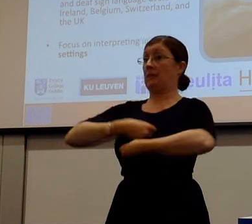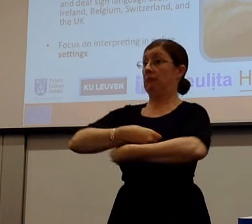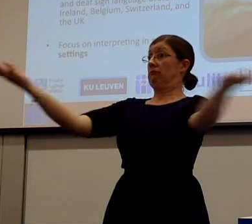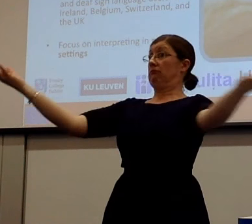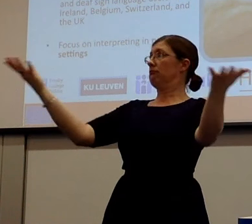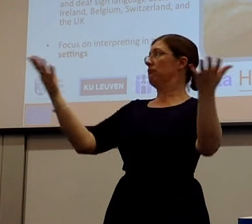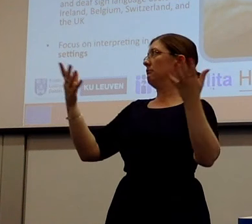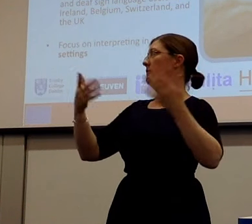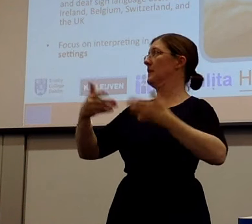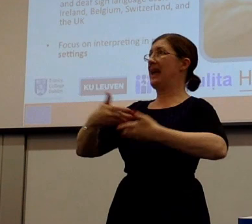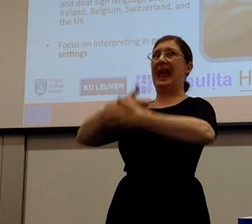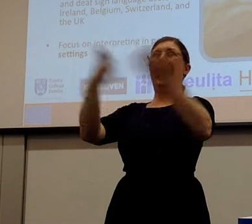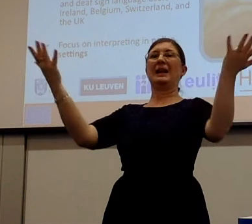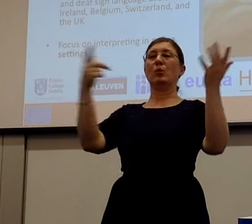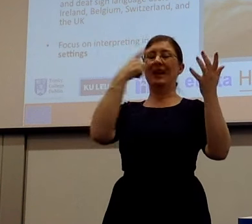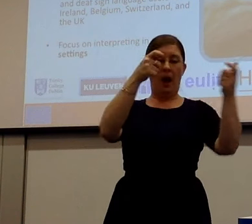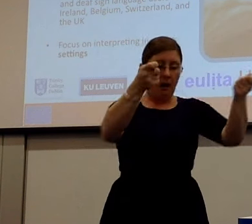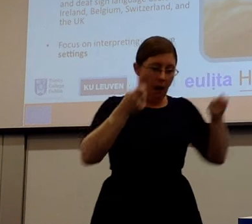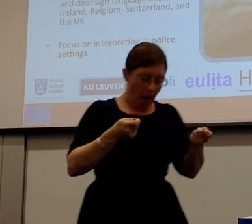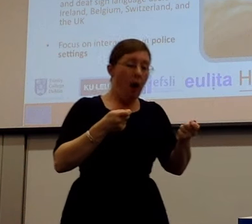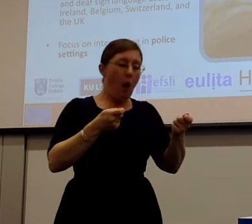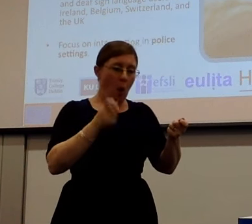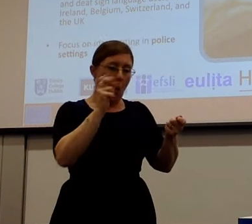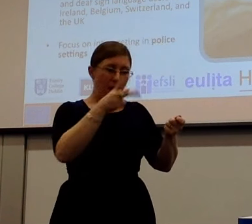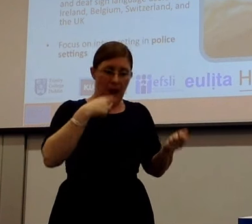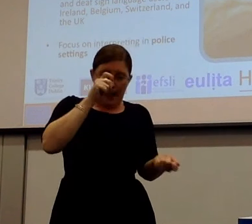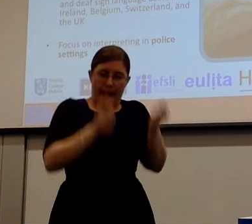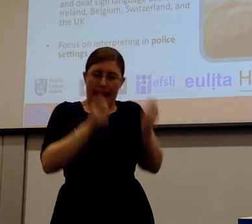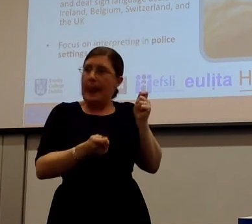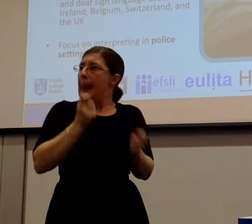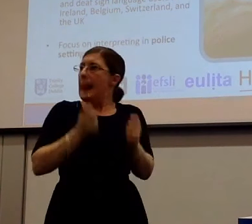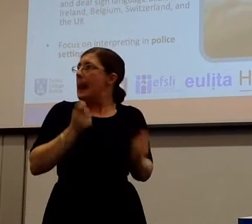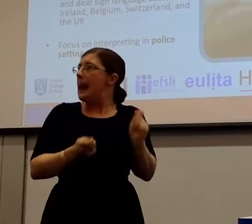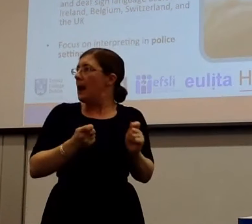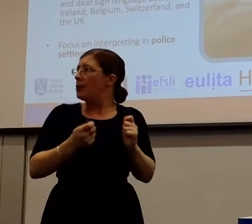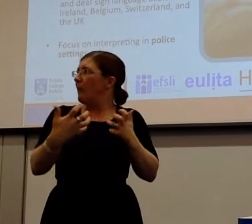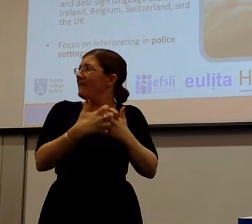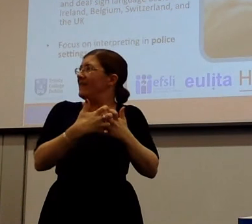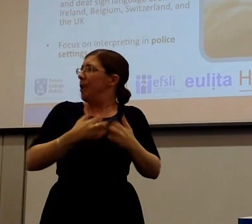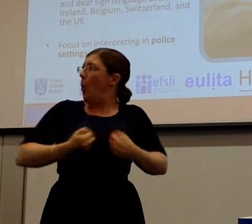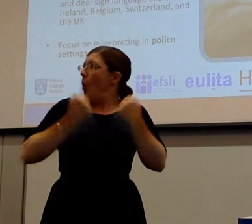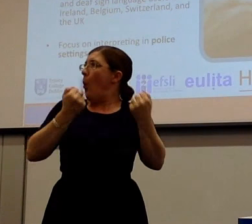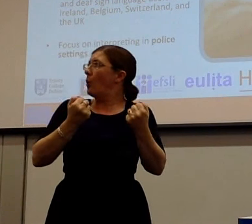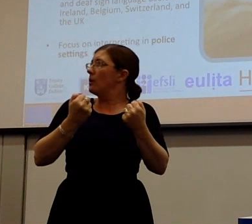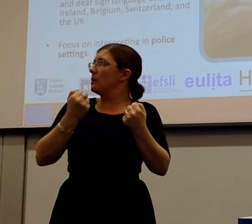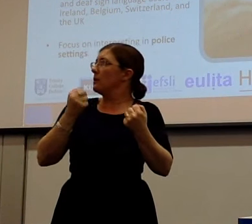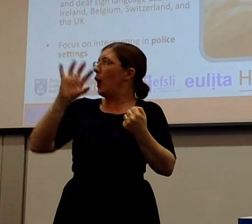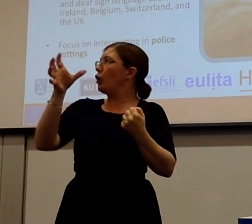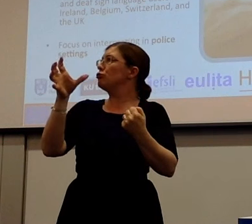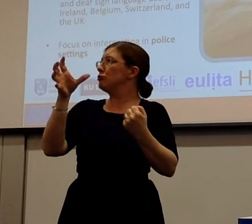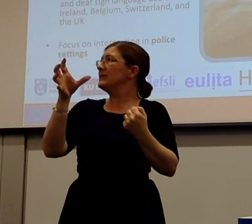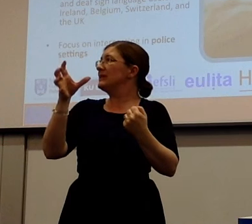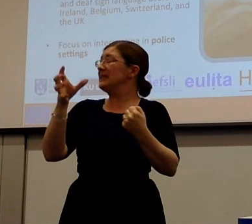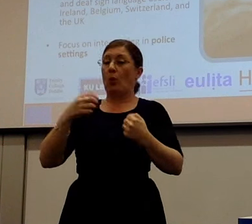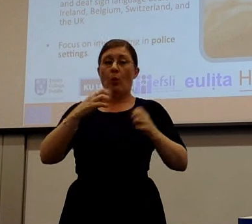project was to create resources that could be accessible for anyone within any of the partner countries, that they could be adapted to their own needs